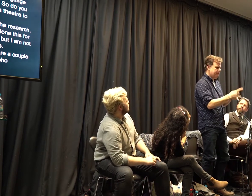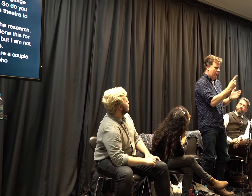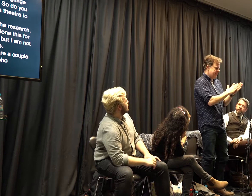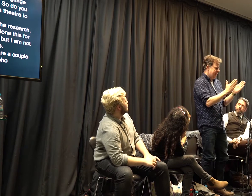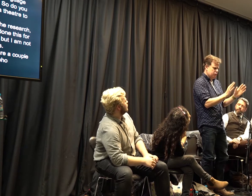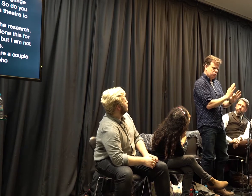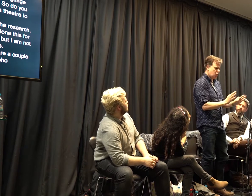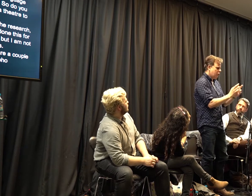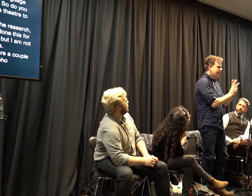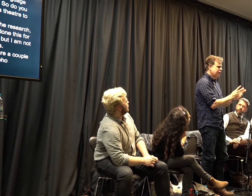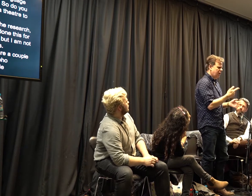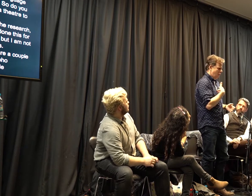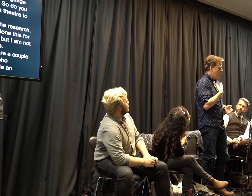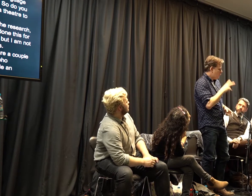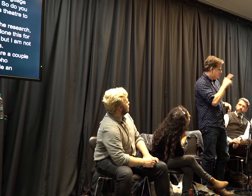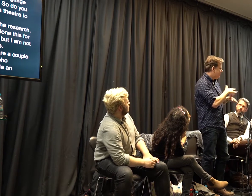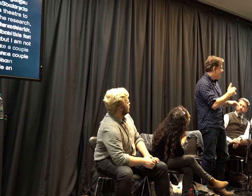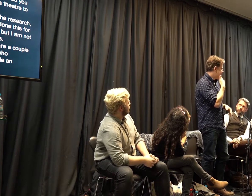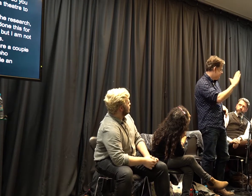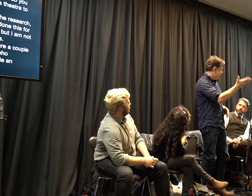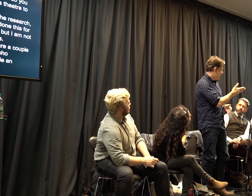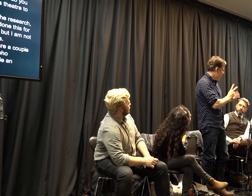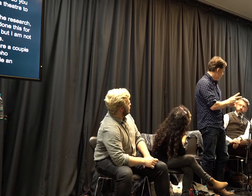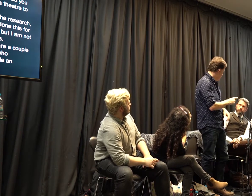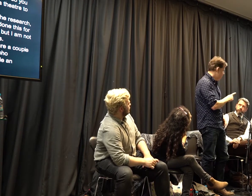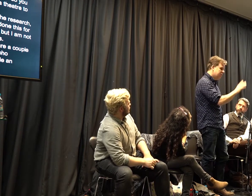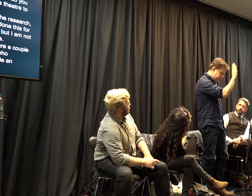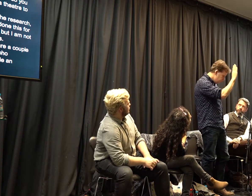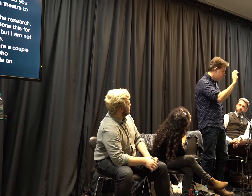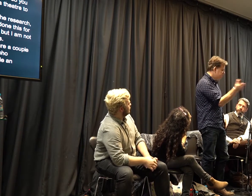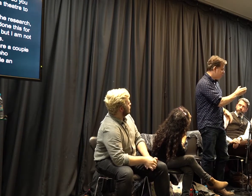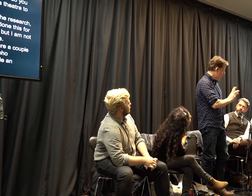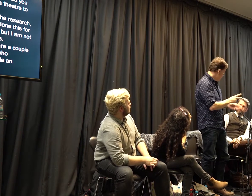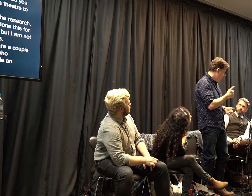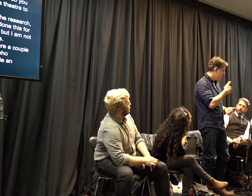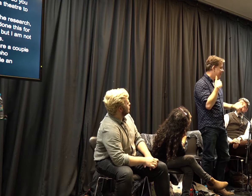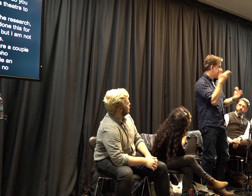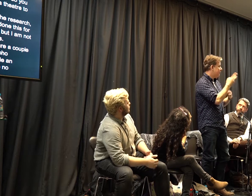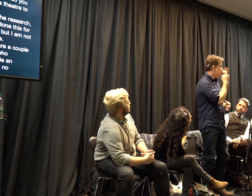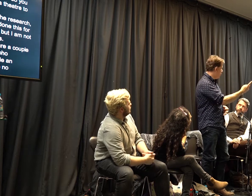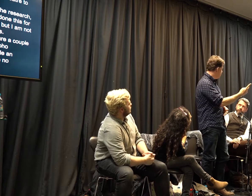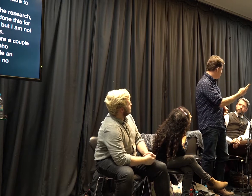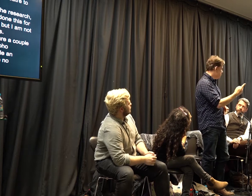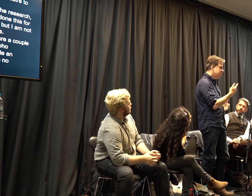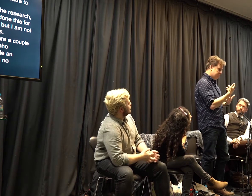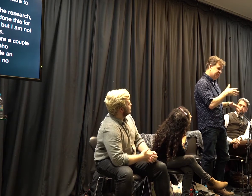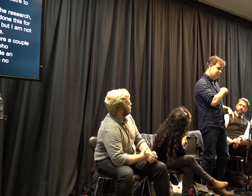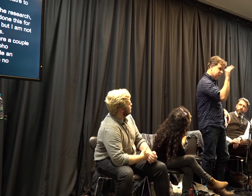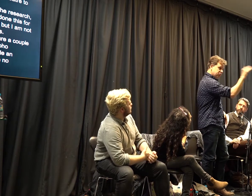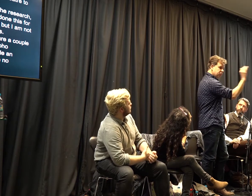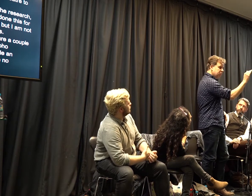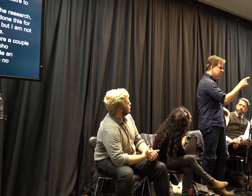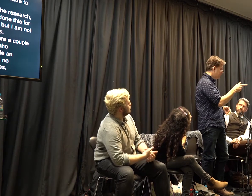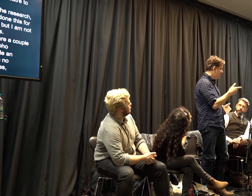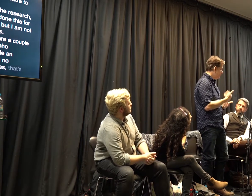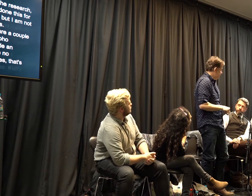an interpreter, because within the run there are no accessible performances. And they said, yep, that's fine. And I came to